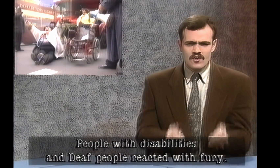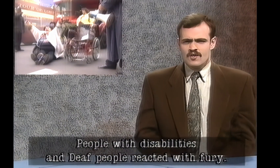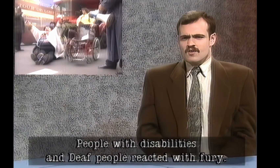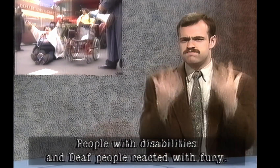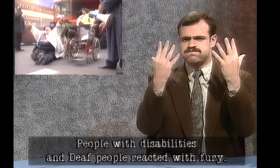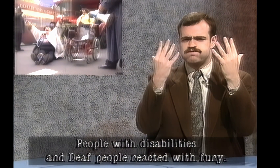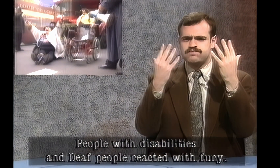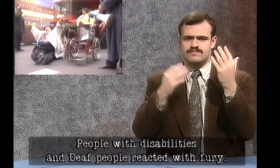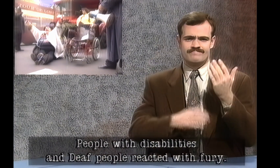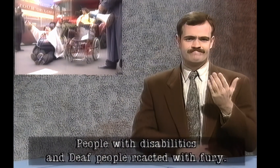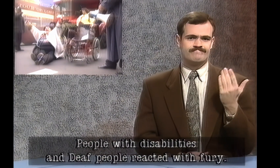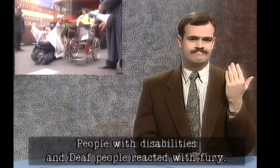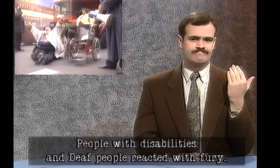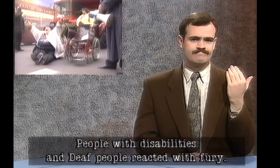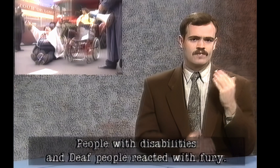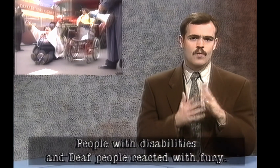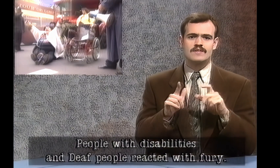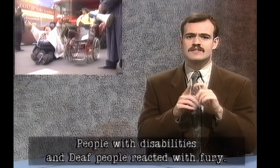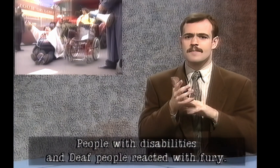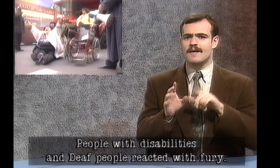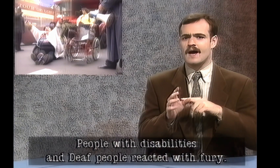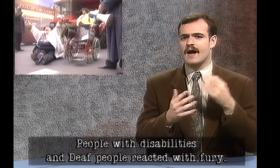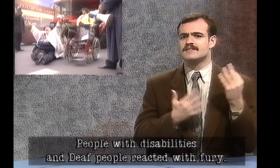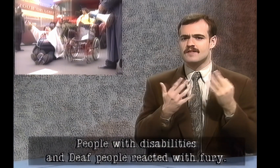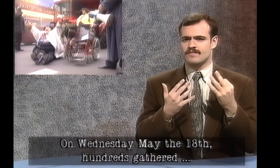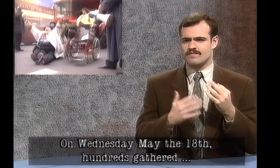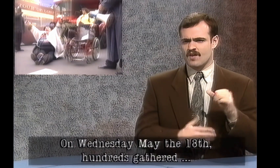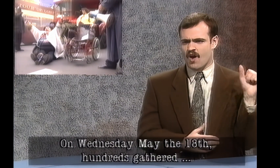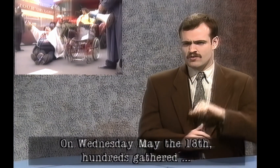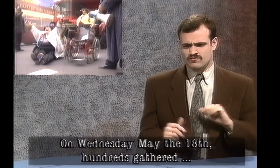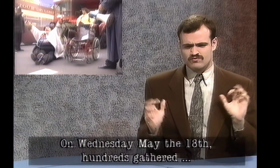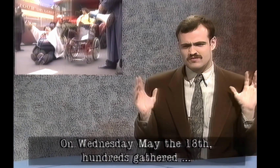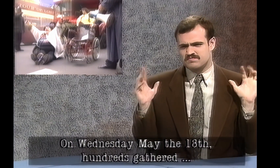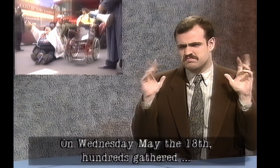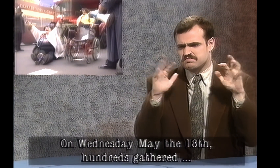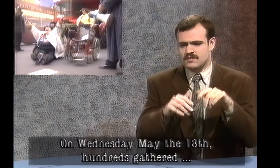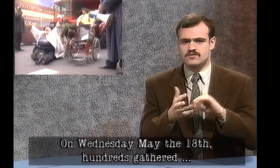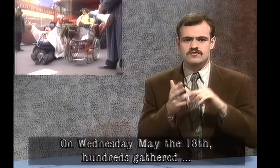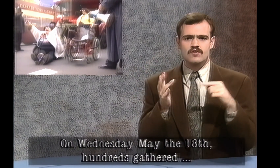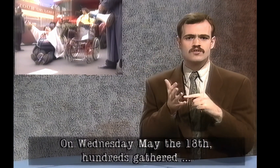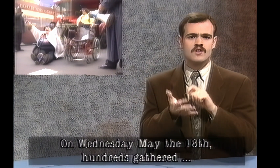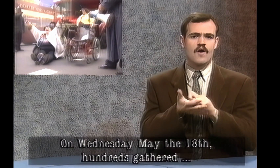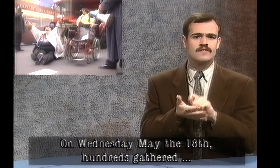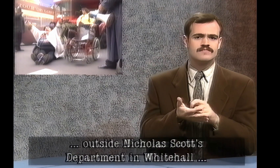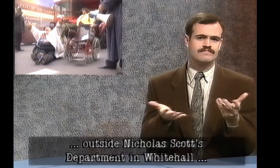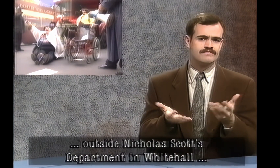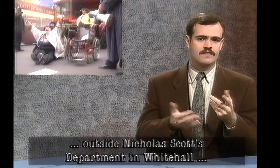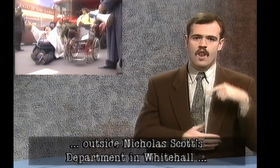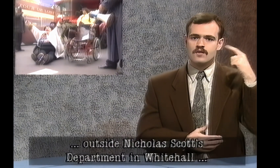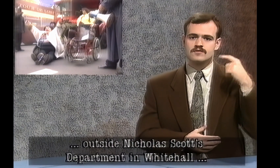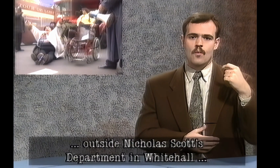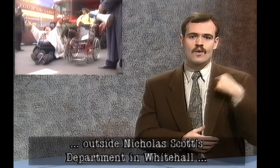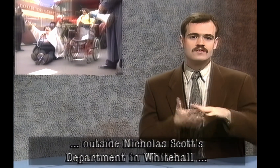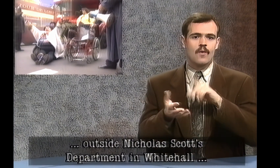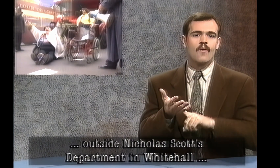People with disabilities and deaf people reacted with fury. On Wednesday, May the 18th, hundreds gathered outside